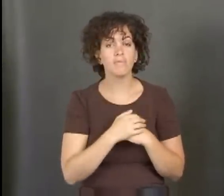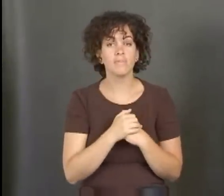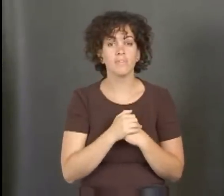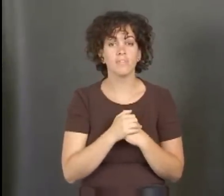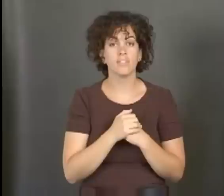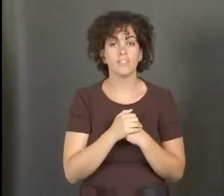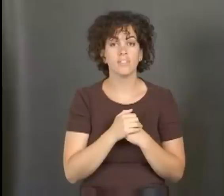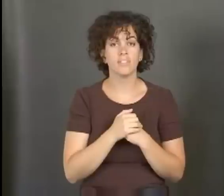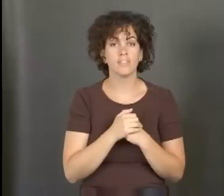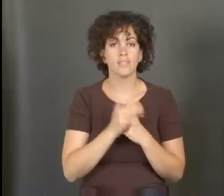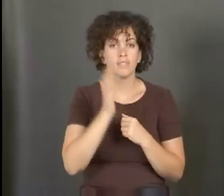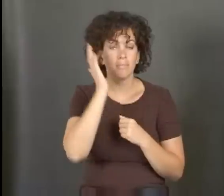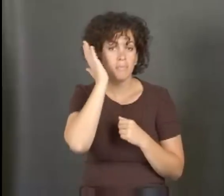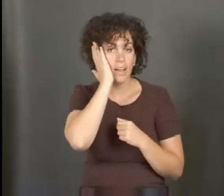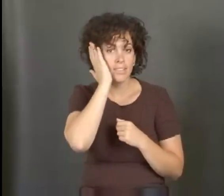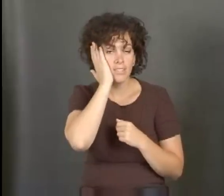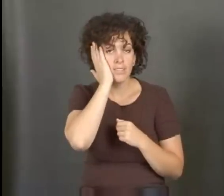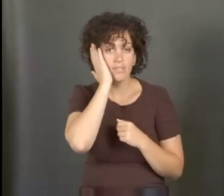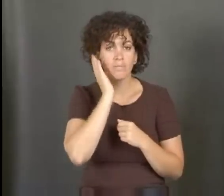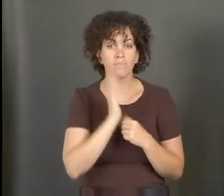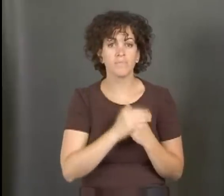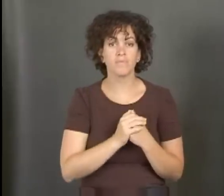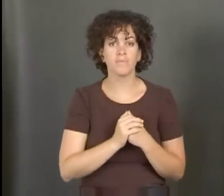Bed. Bed.